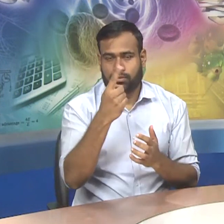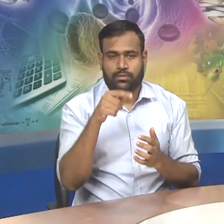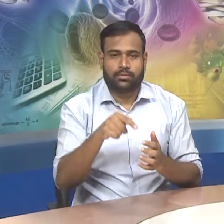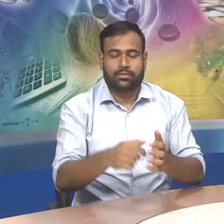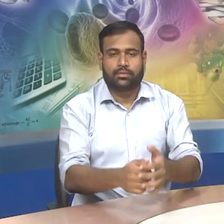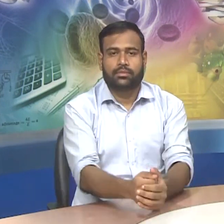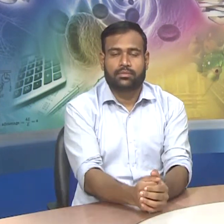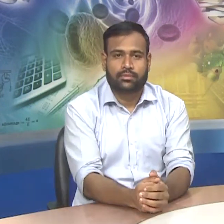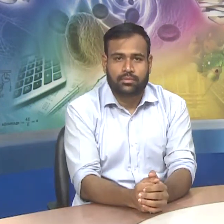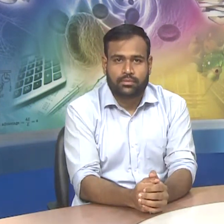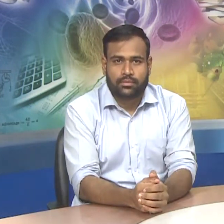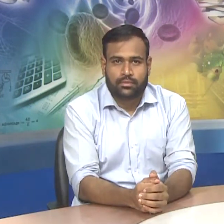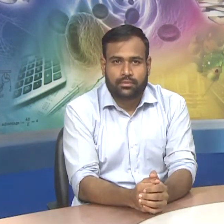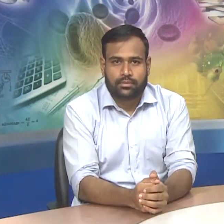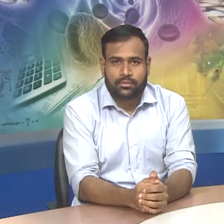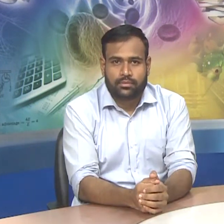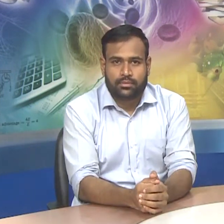This video is part 1.